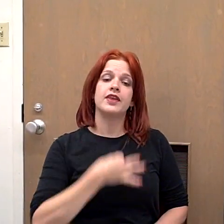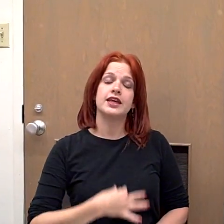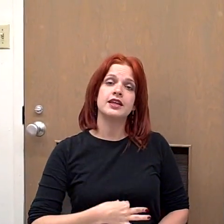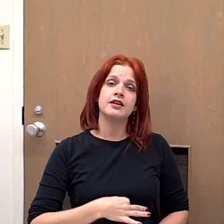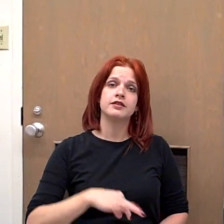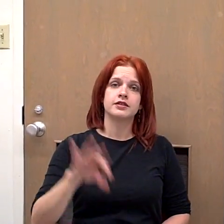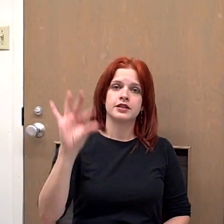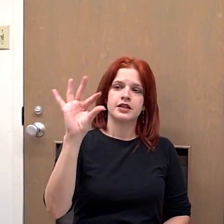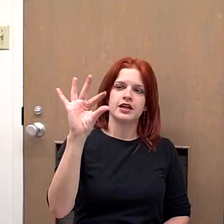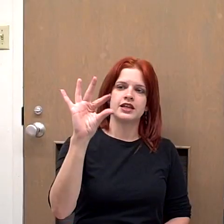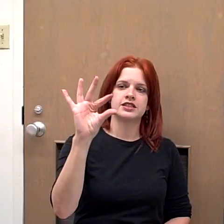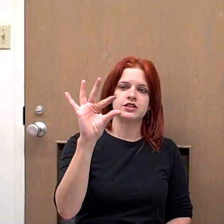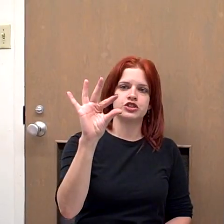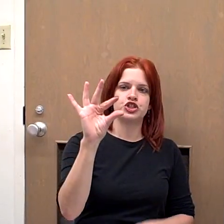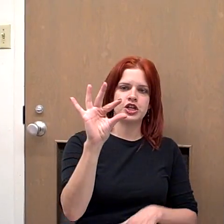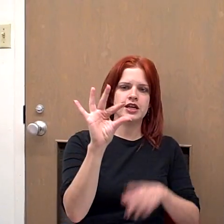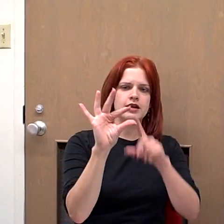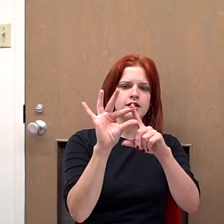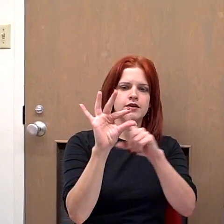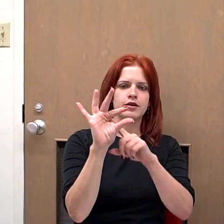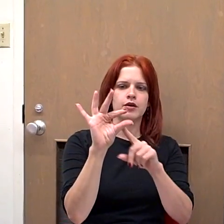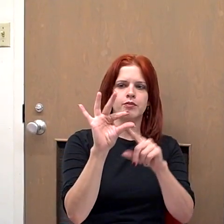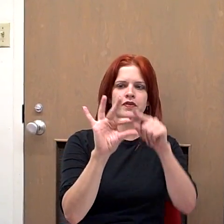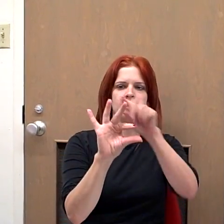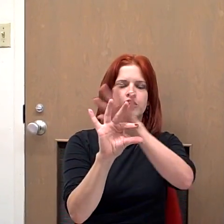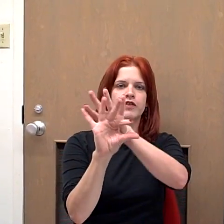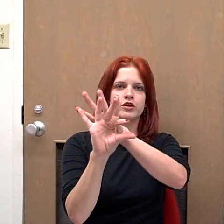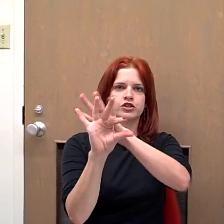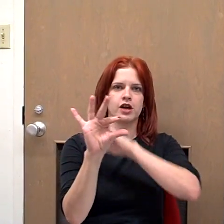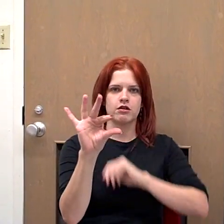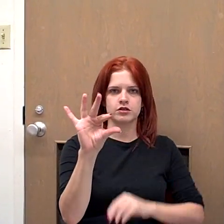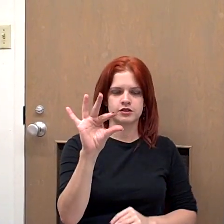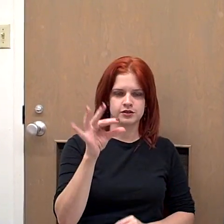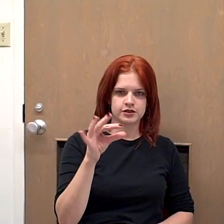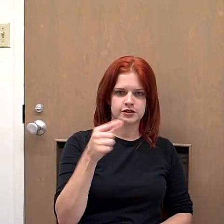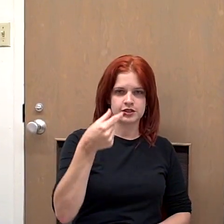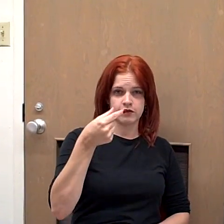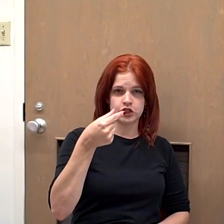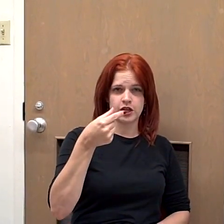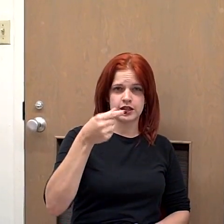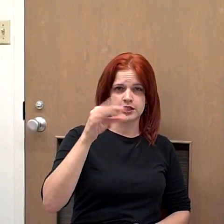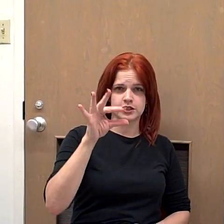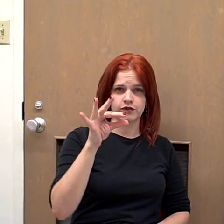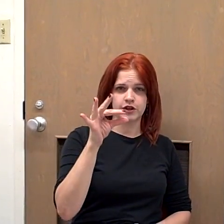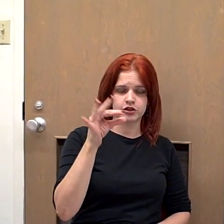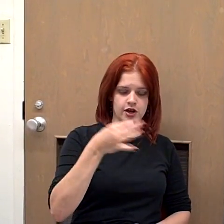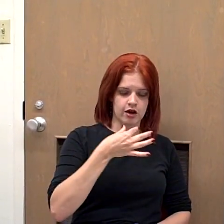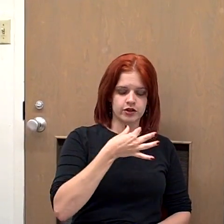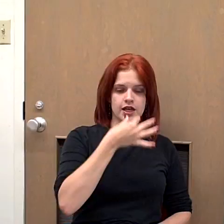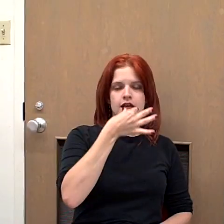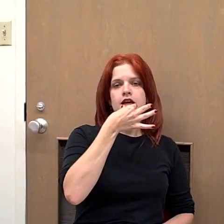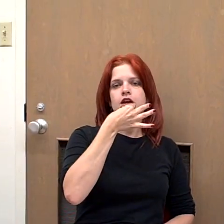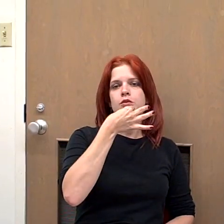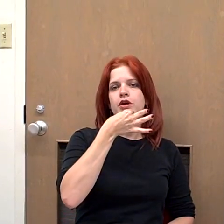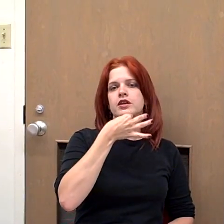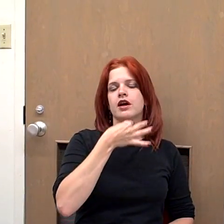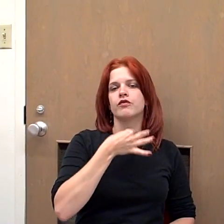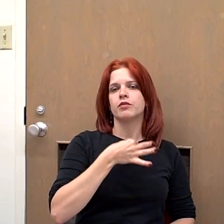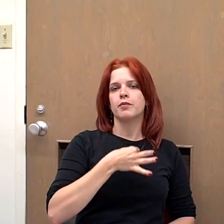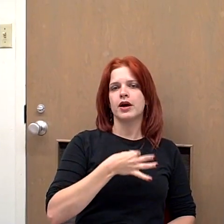Thin, it's a G, but then your fingers are out. Instead of G like this, your fingers are out. And you bring it down from about